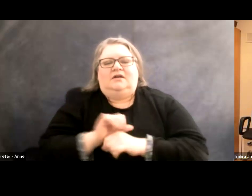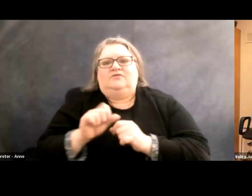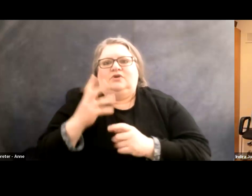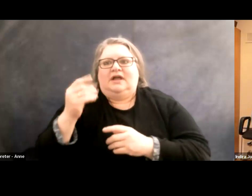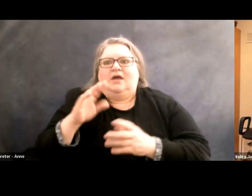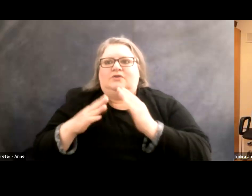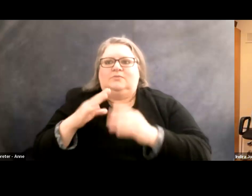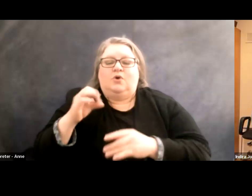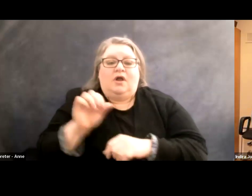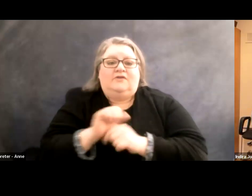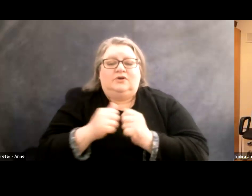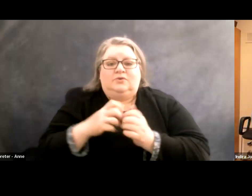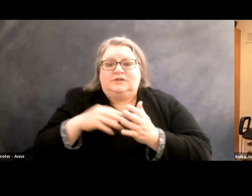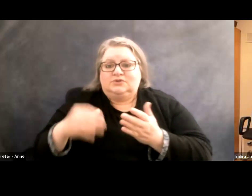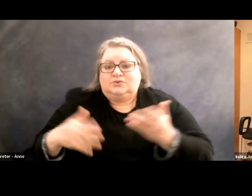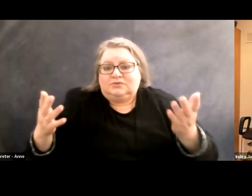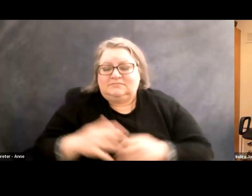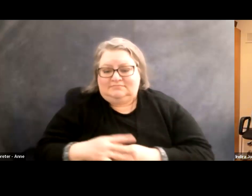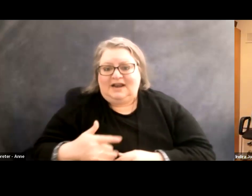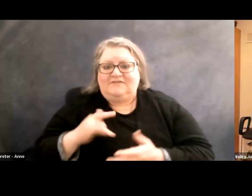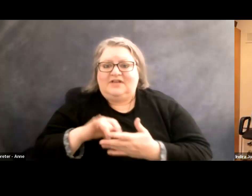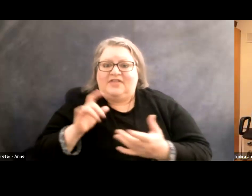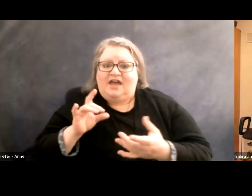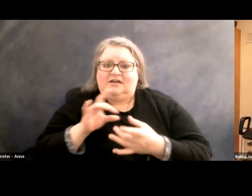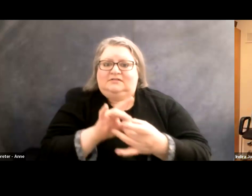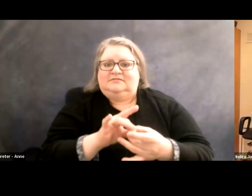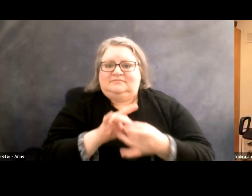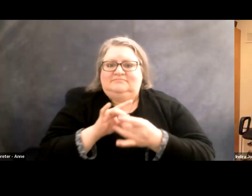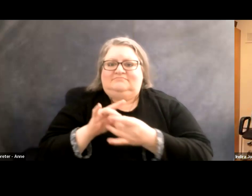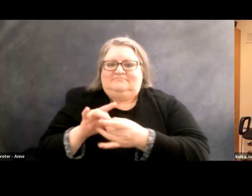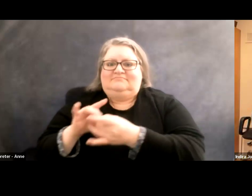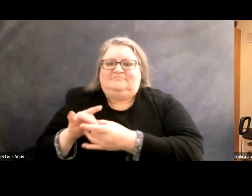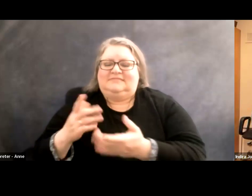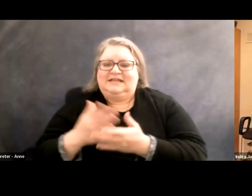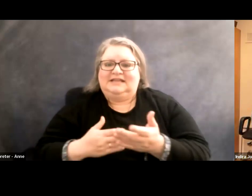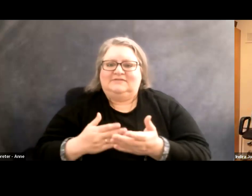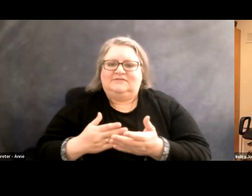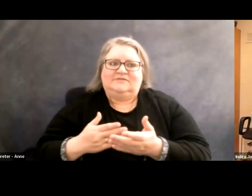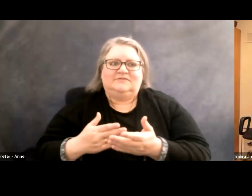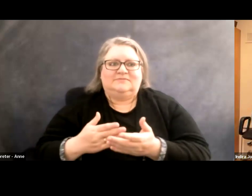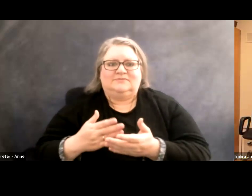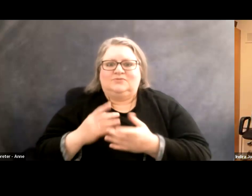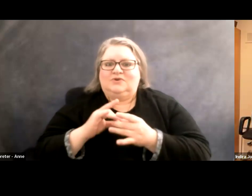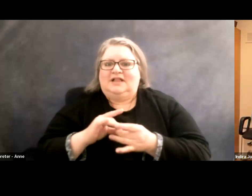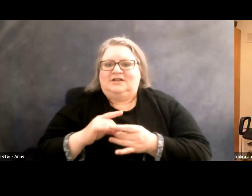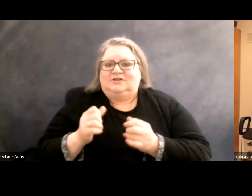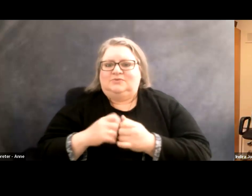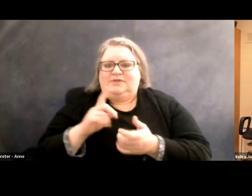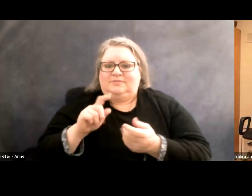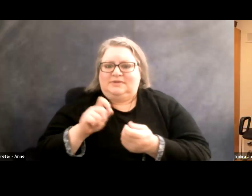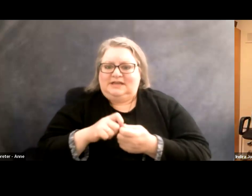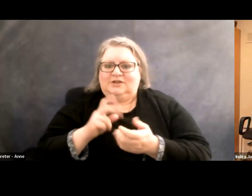Maybe I've worked with students, and so I feel like that's gives me some relationship to this particular